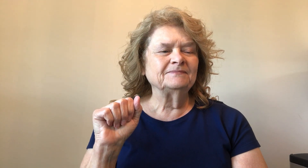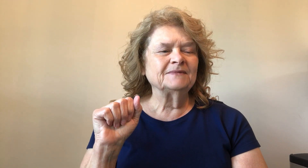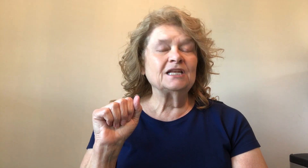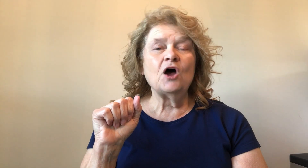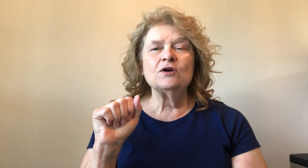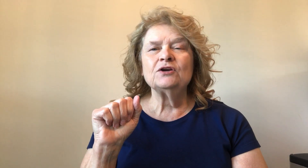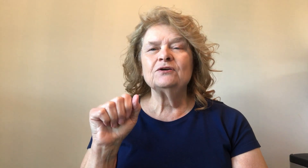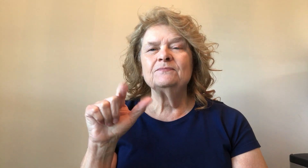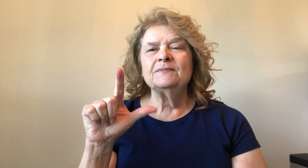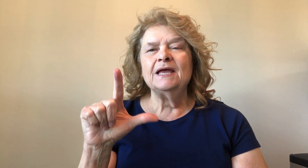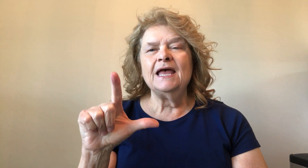Lawyer,